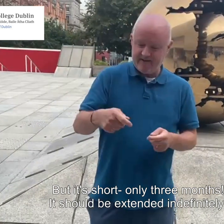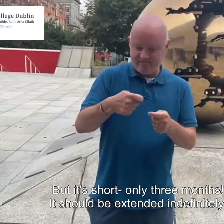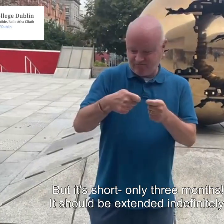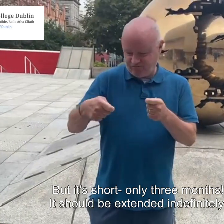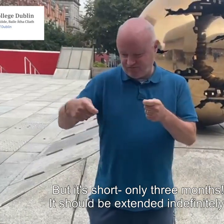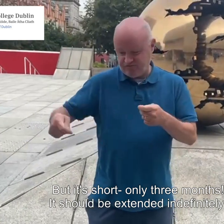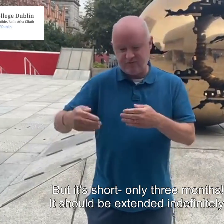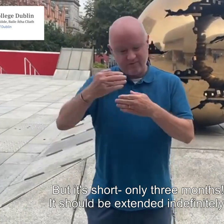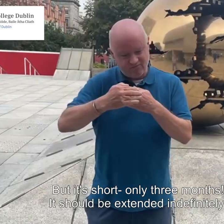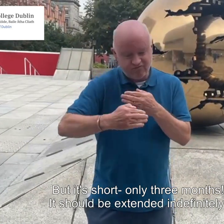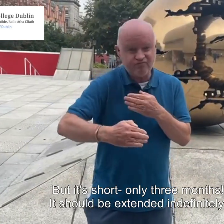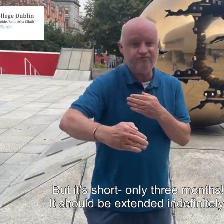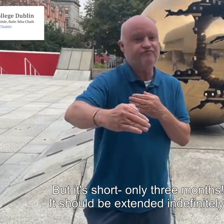extended indefinitely.